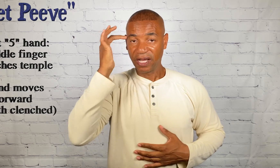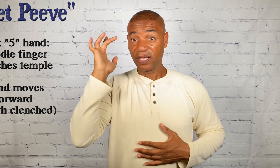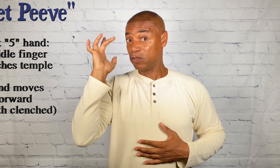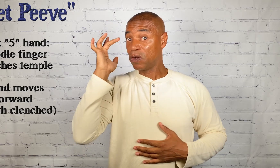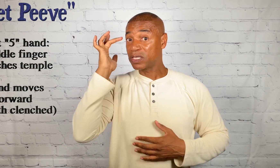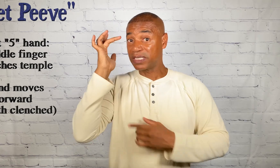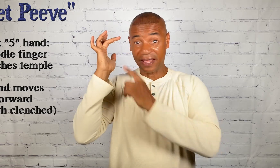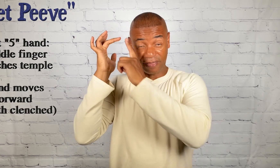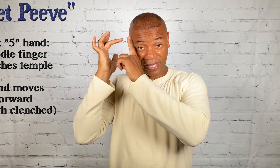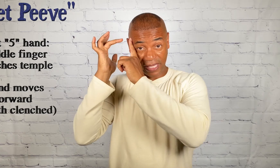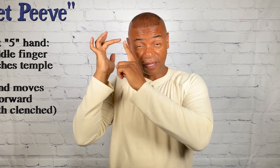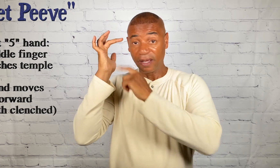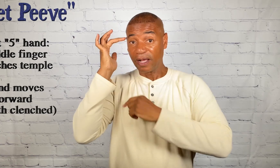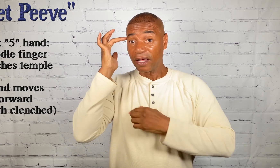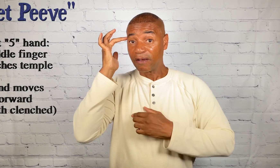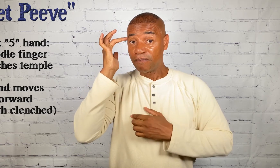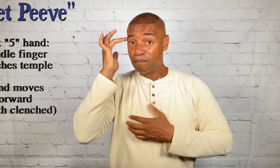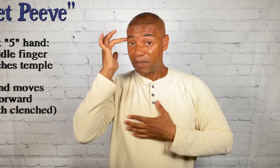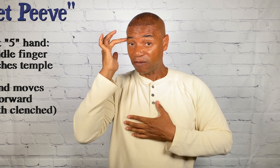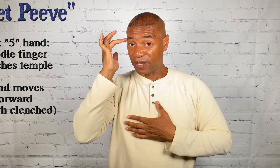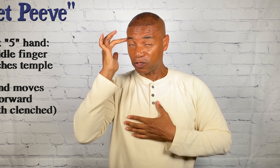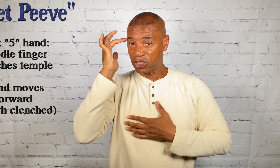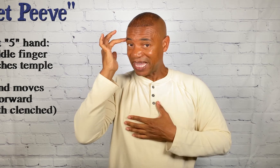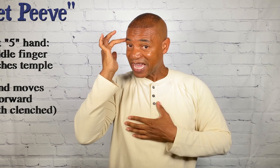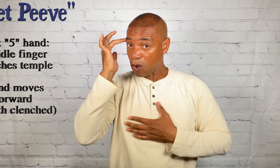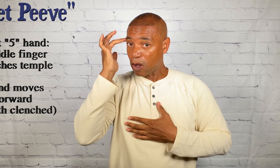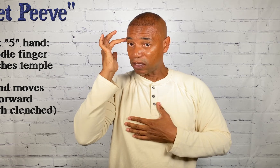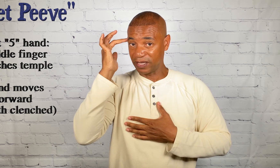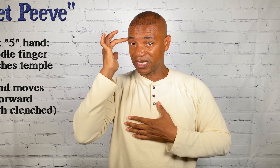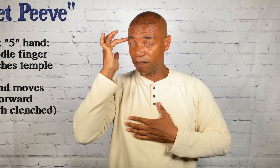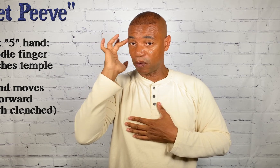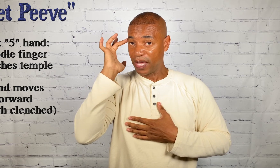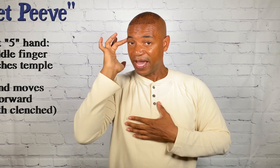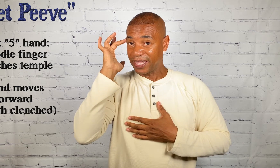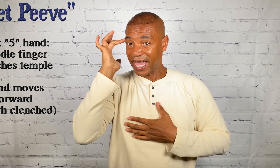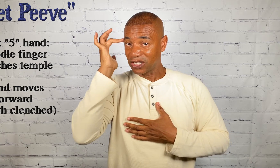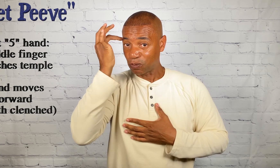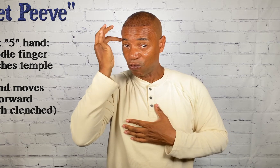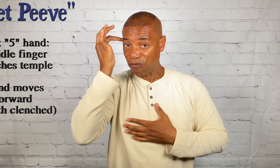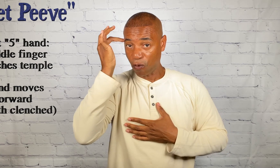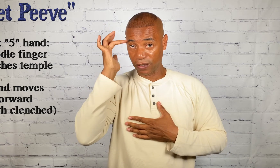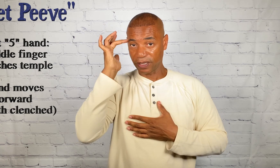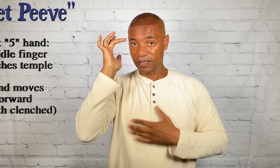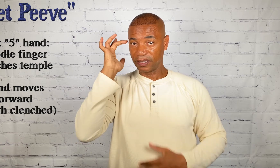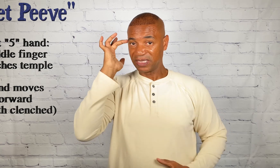Now you notice that the middle finger stayed on the temple, the hand just moved forward.